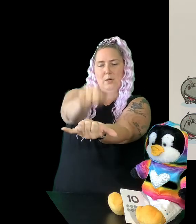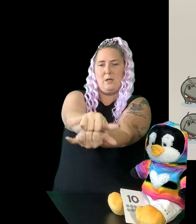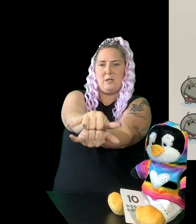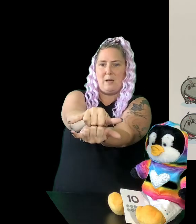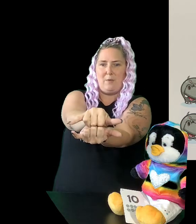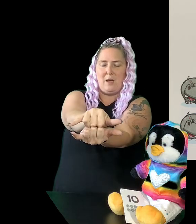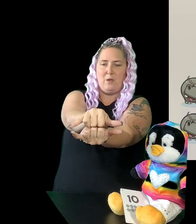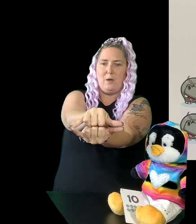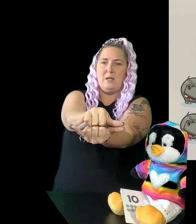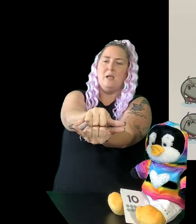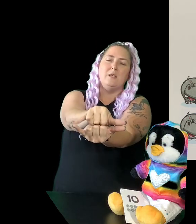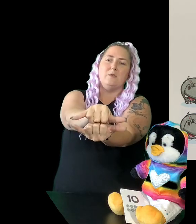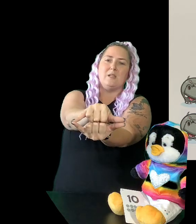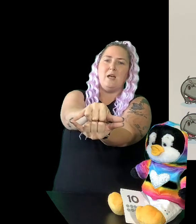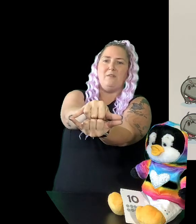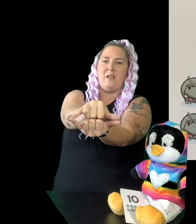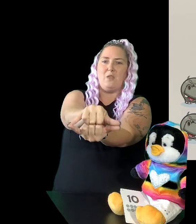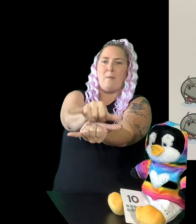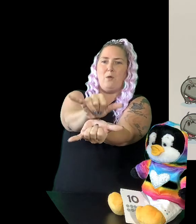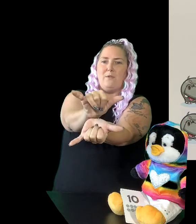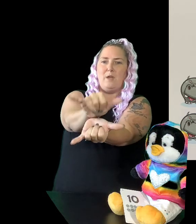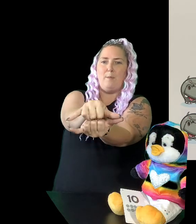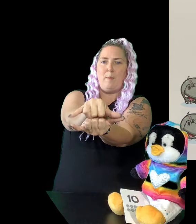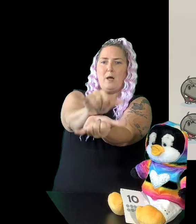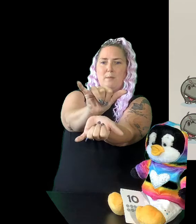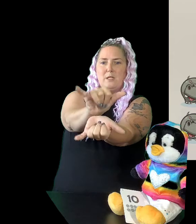on top of the other one. So it's kind of like the mouth of a hippopotamus.